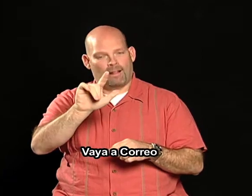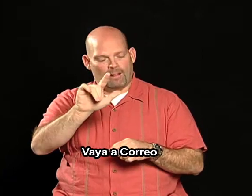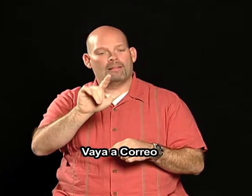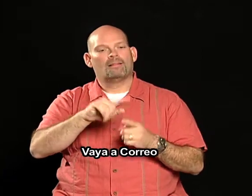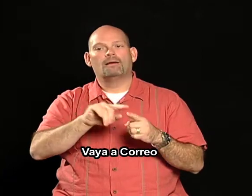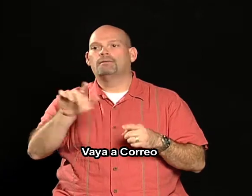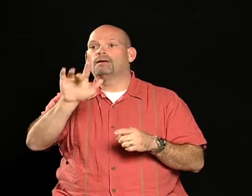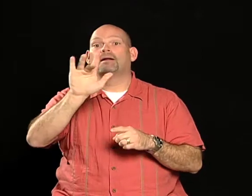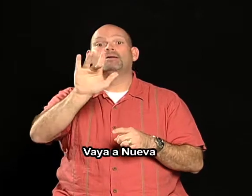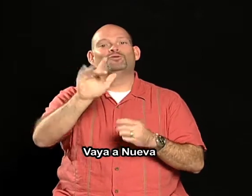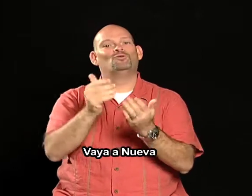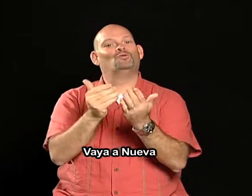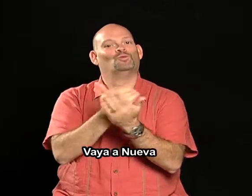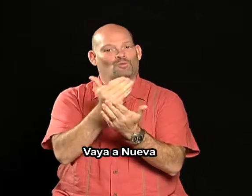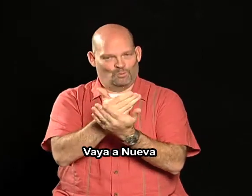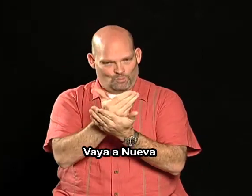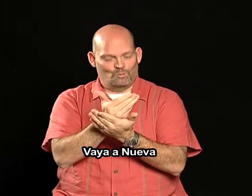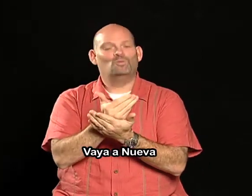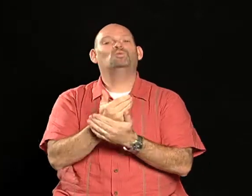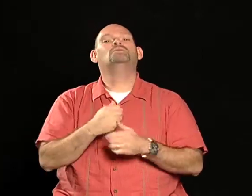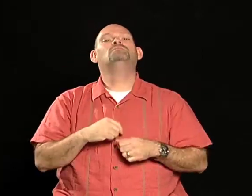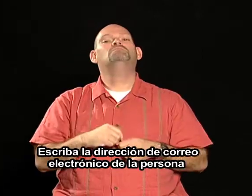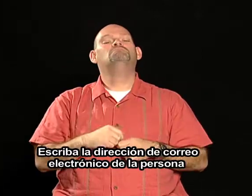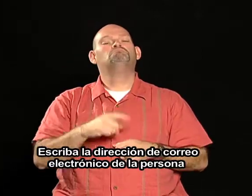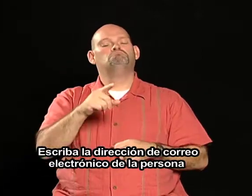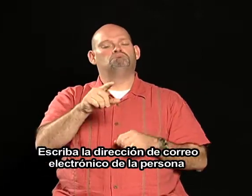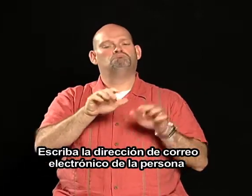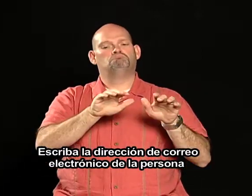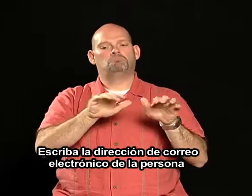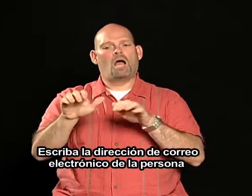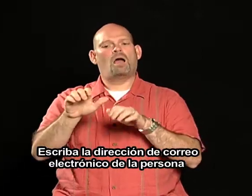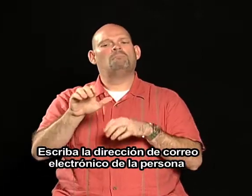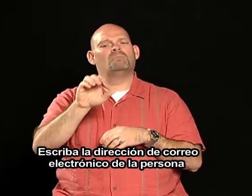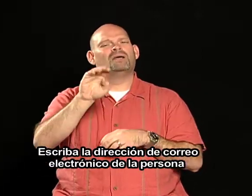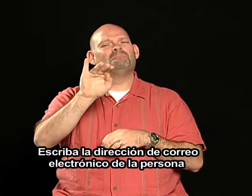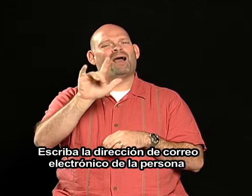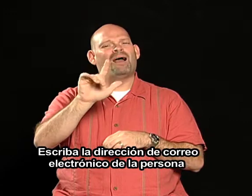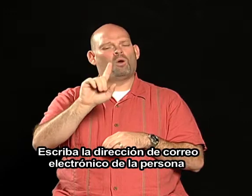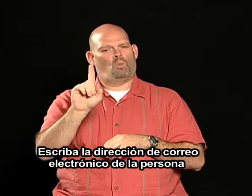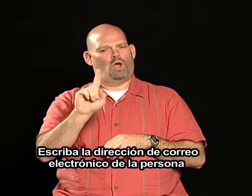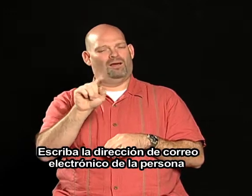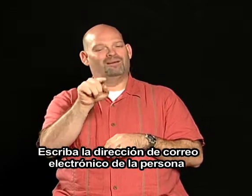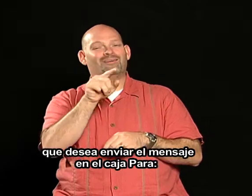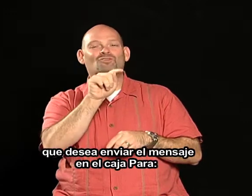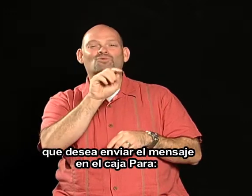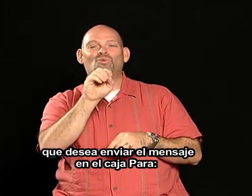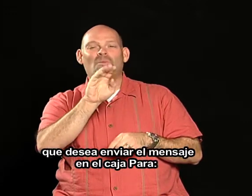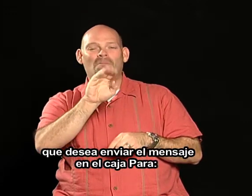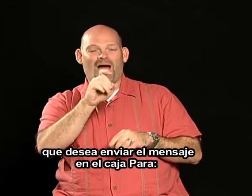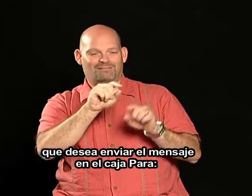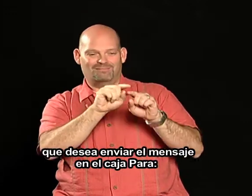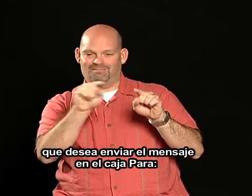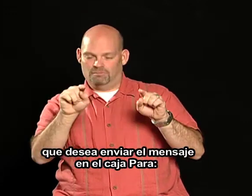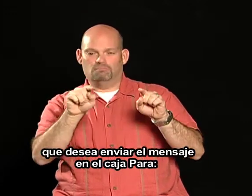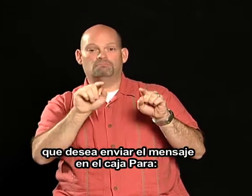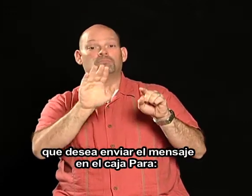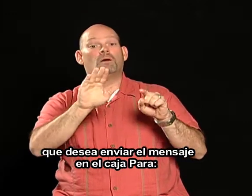Mail, go to New, type the email address of the person you want to send your message to in the